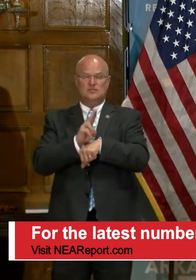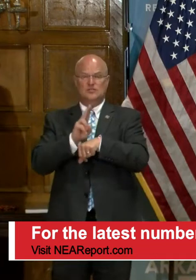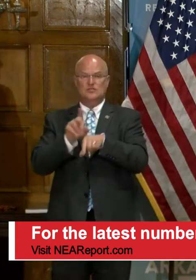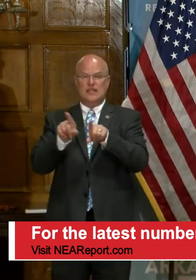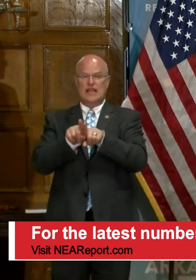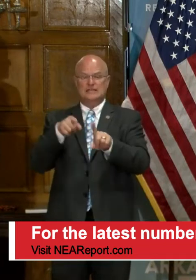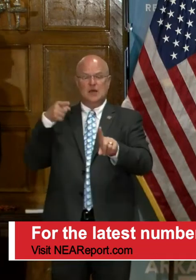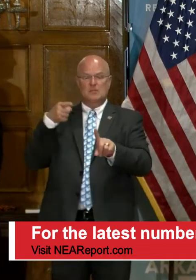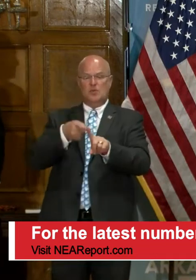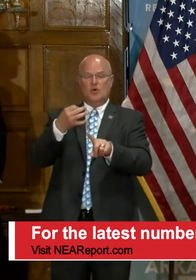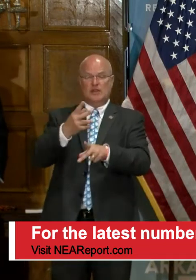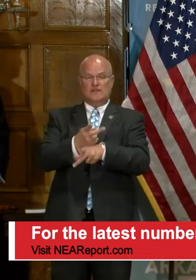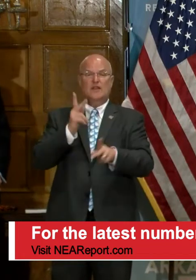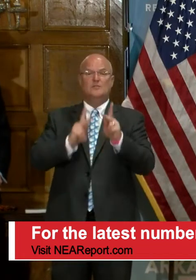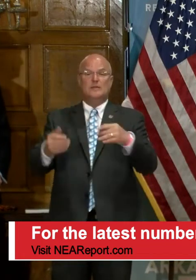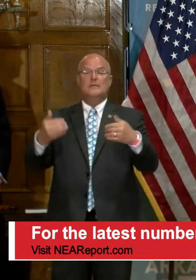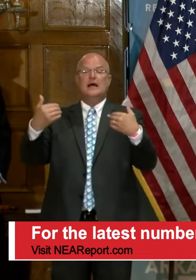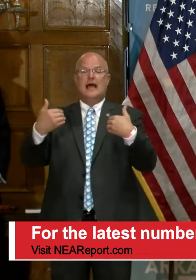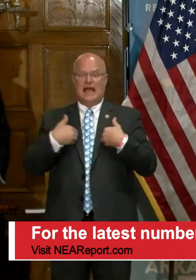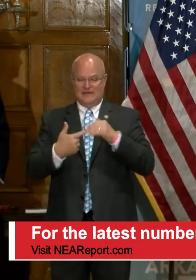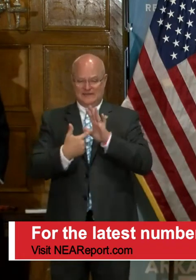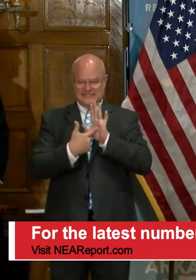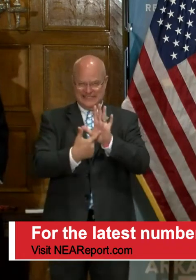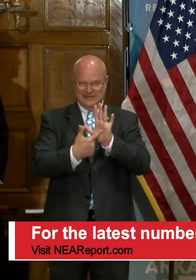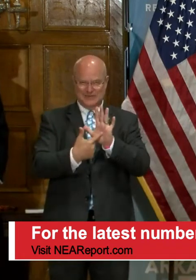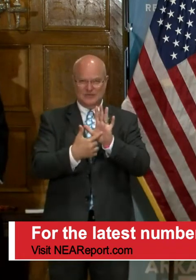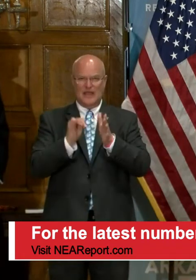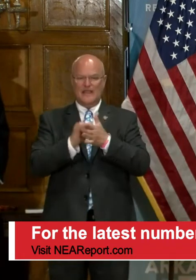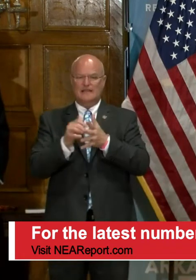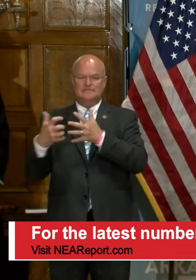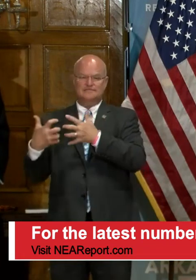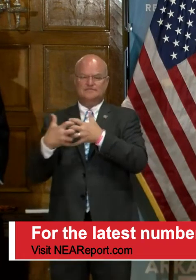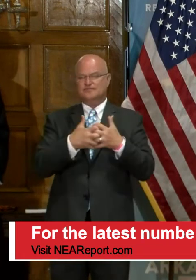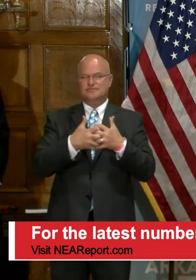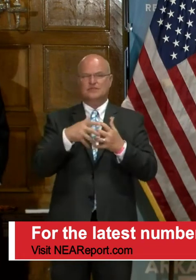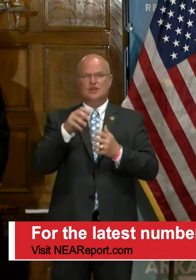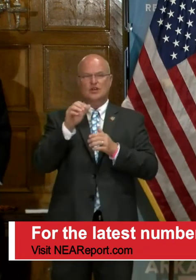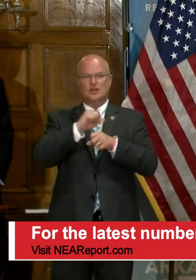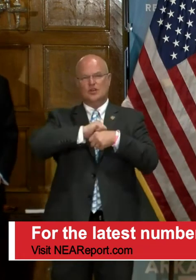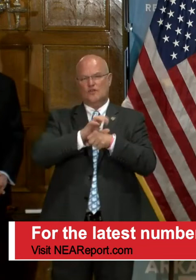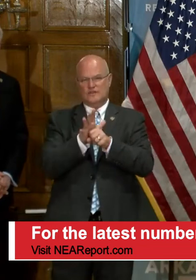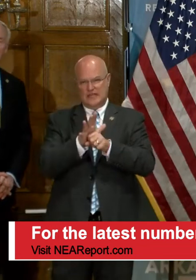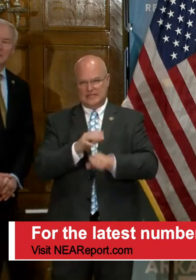as a point-of-care device for people who have symptoms that are consistent with COVID-19.